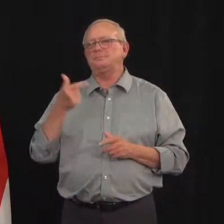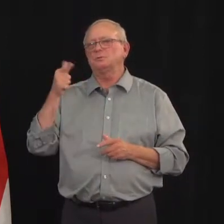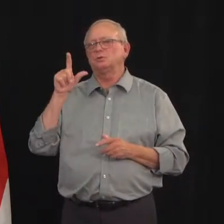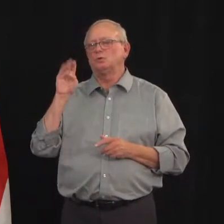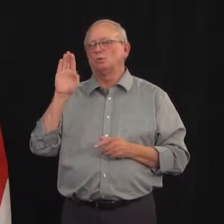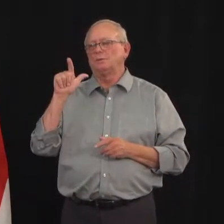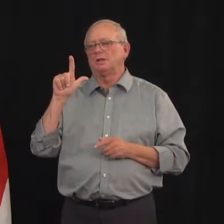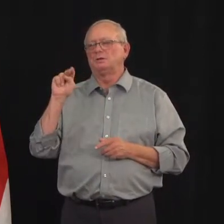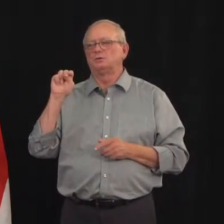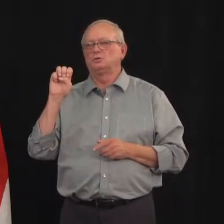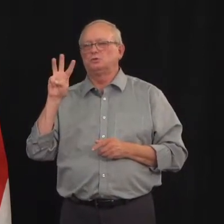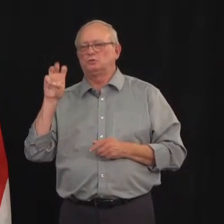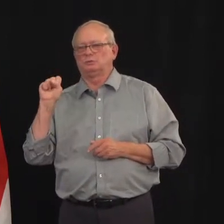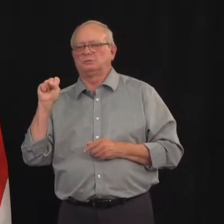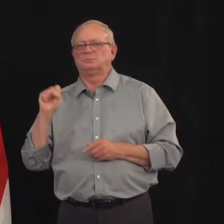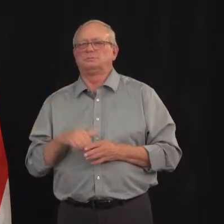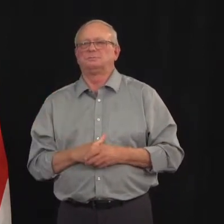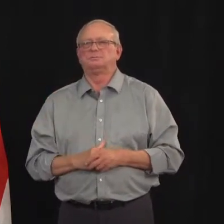Julia.